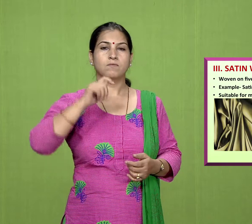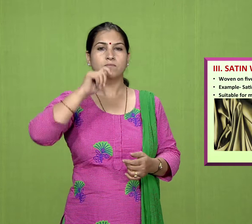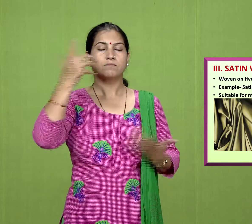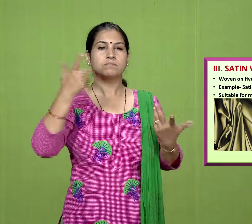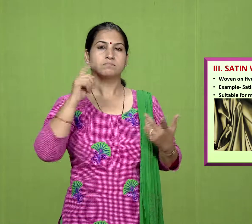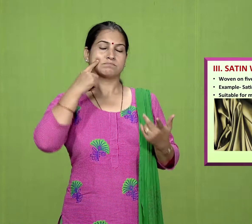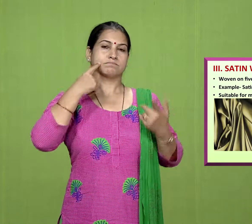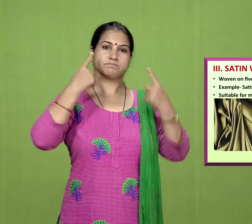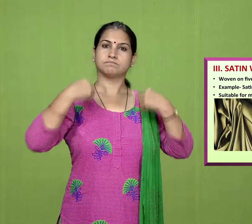garments.